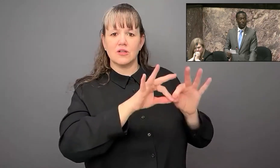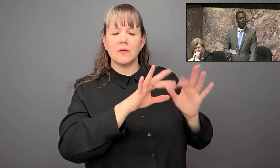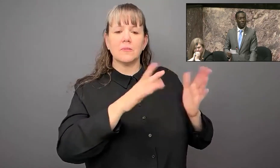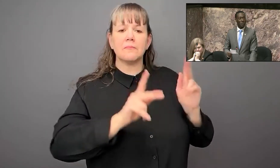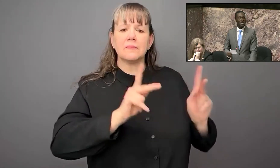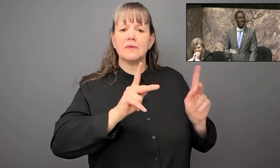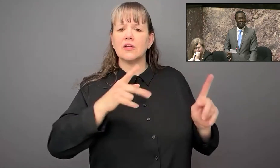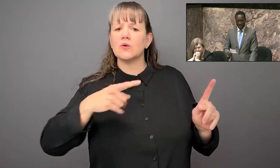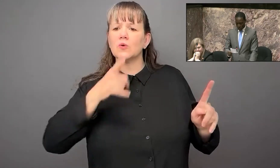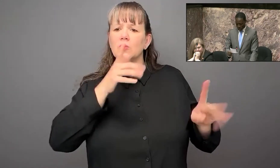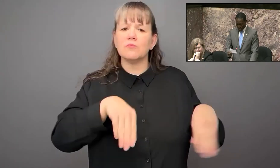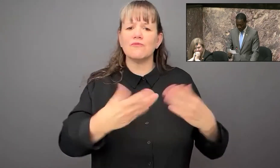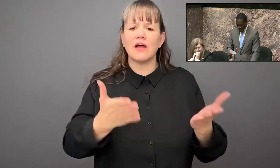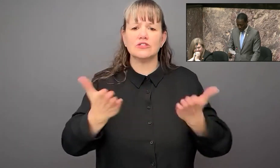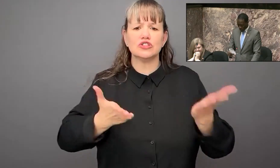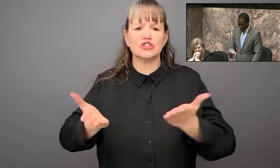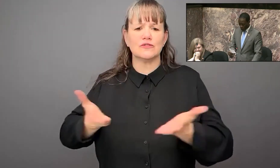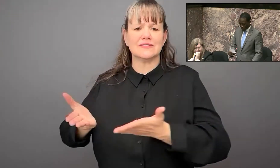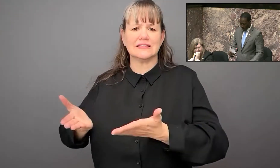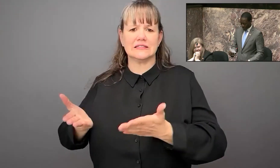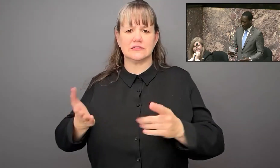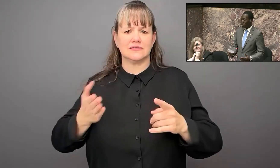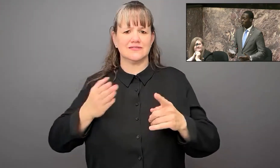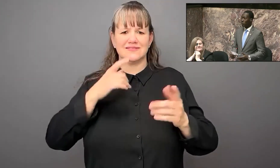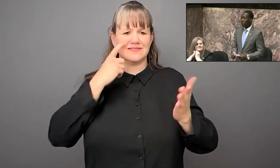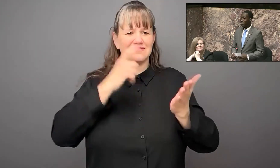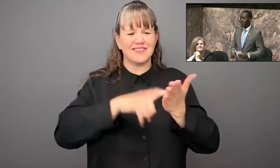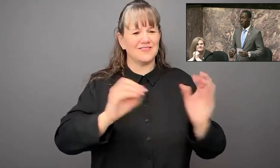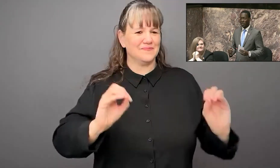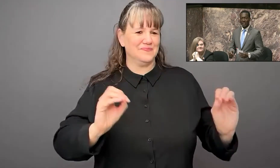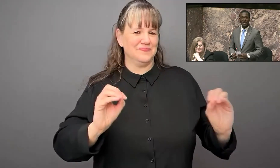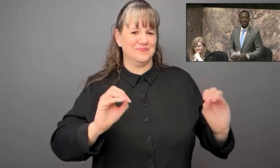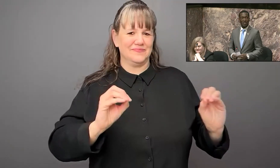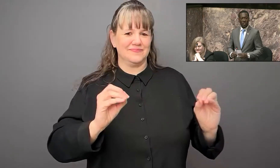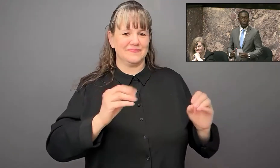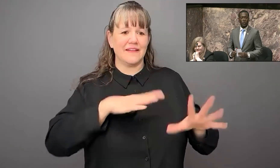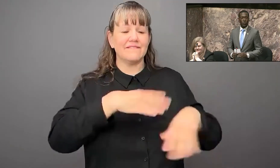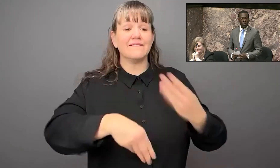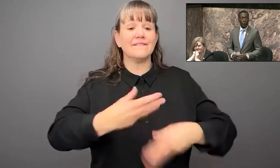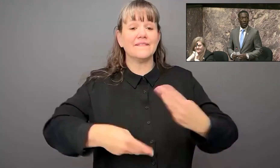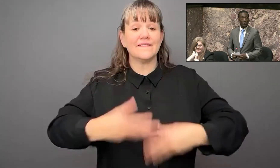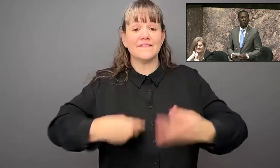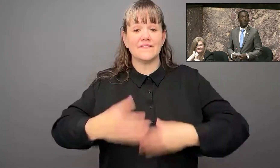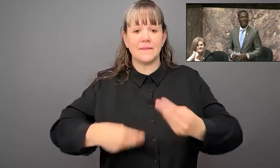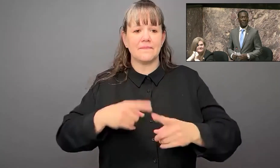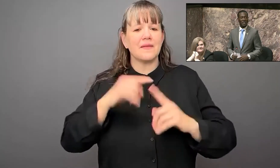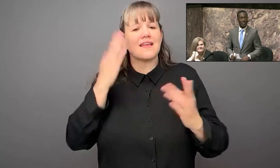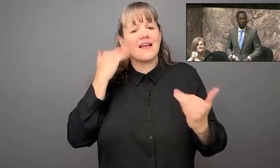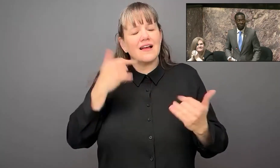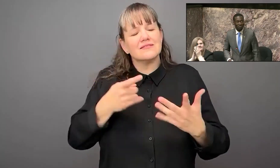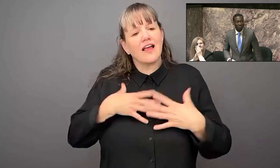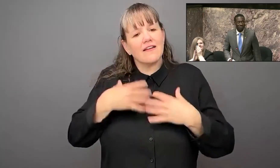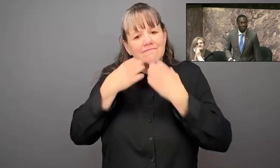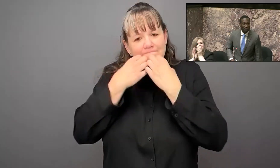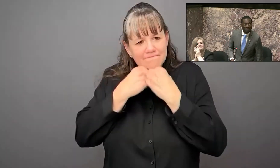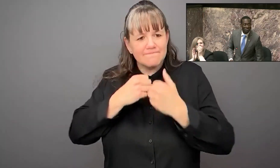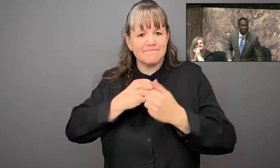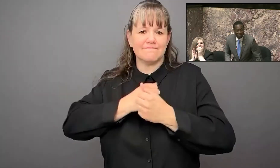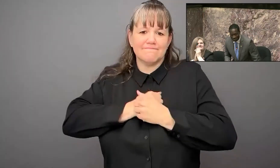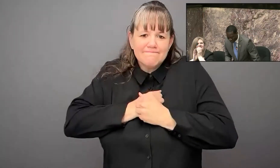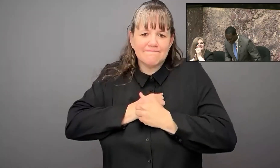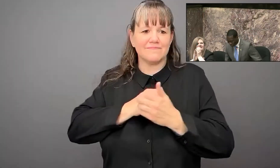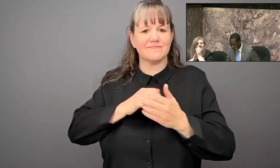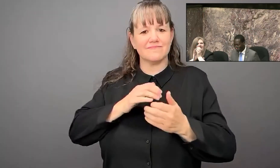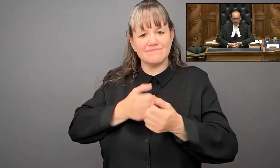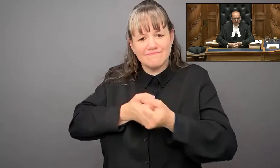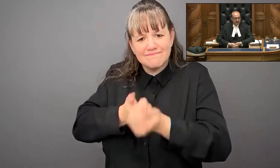love for their community and country. So I hope that the House will give Linda the most warm welcome. Thank you, Linda.